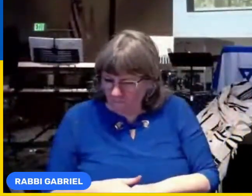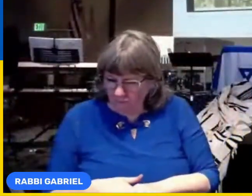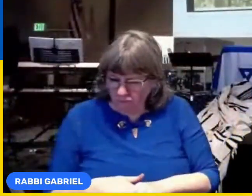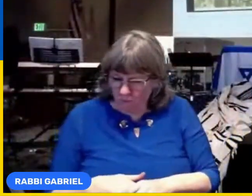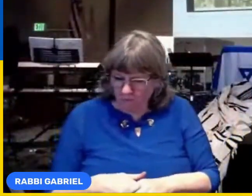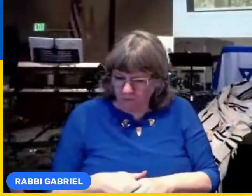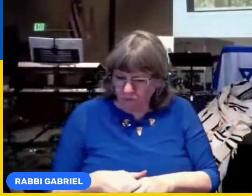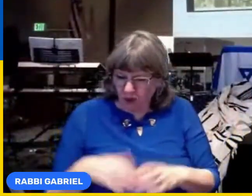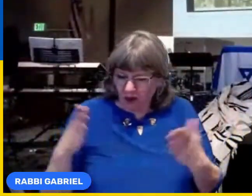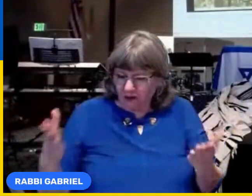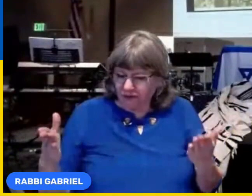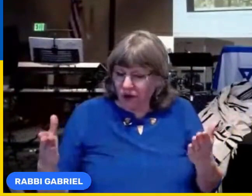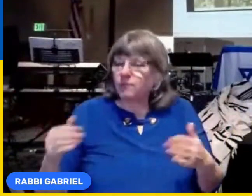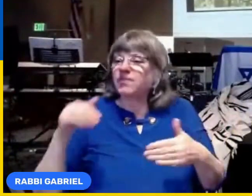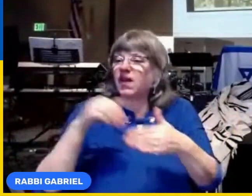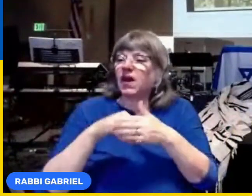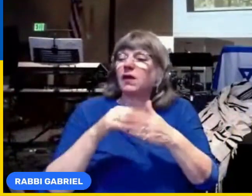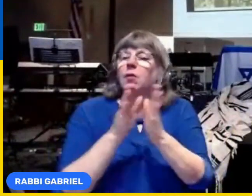to tell them,